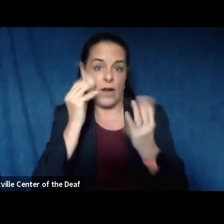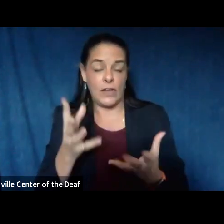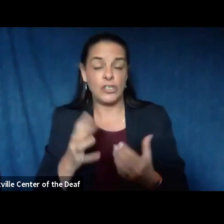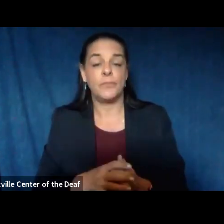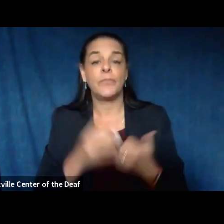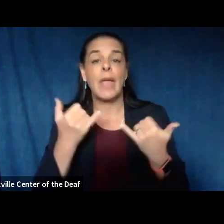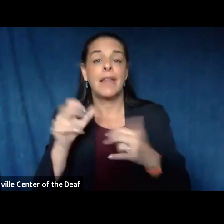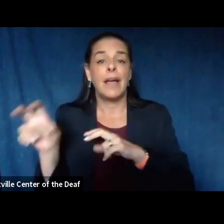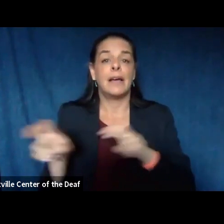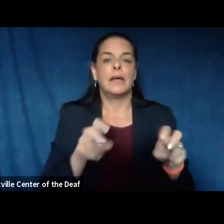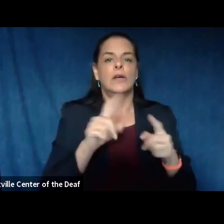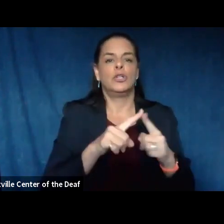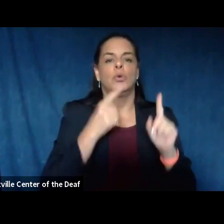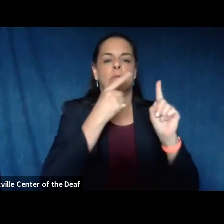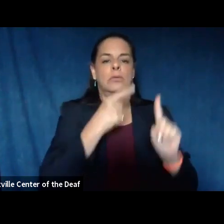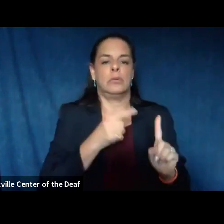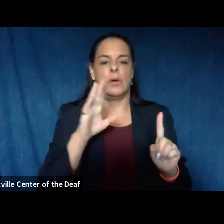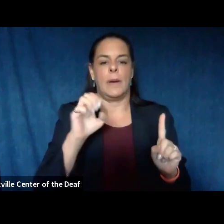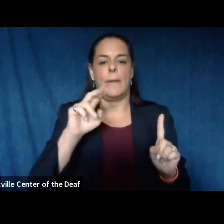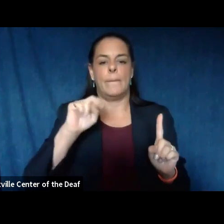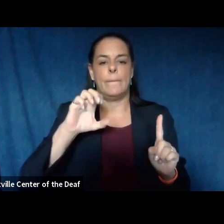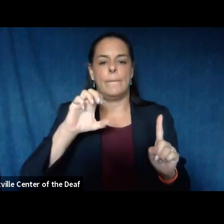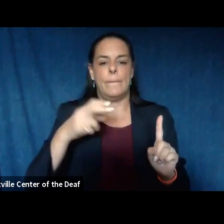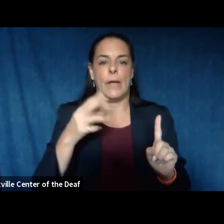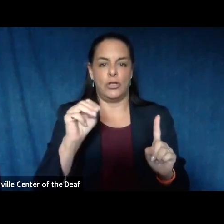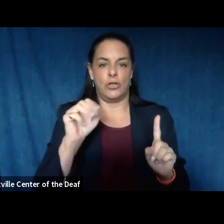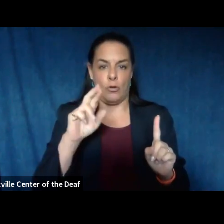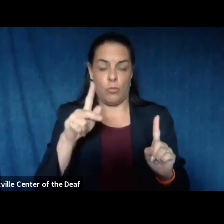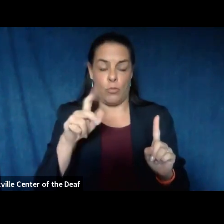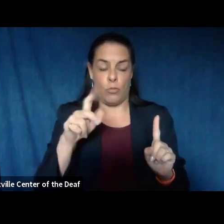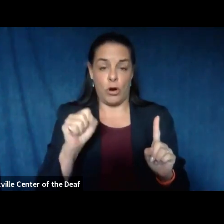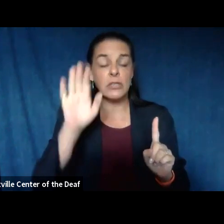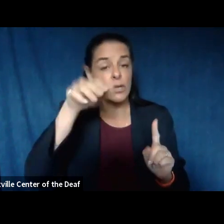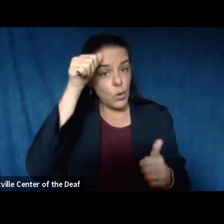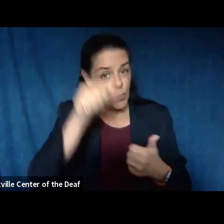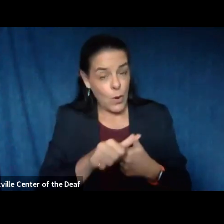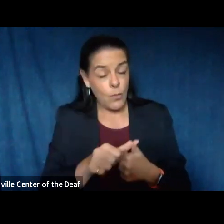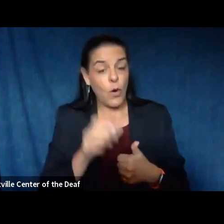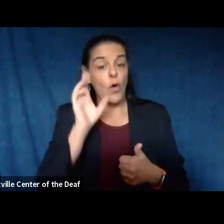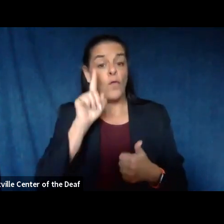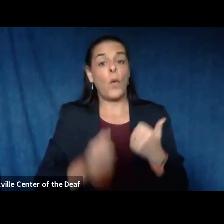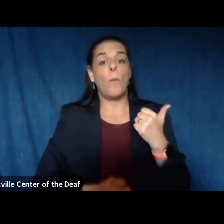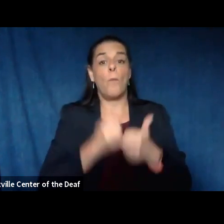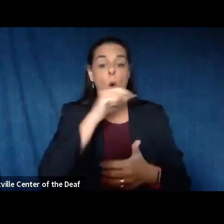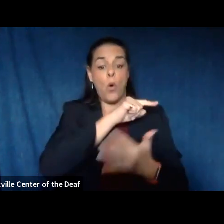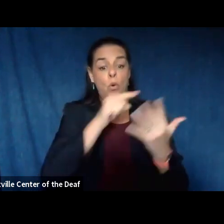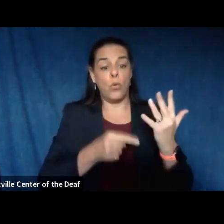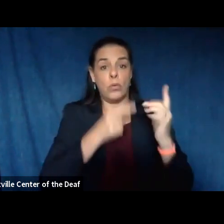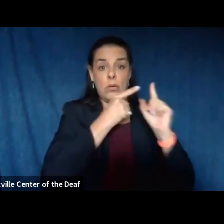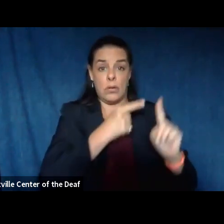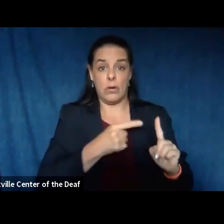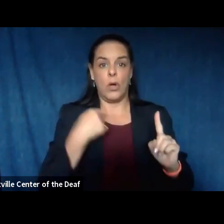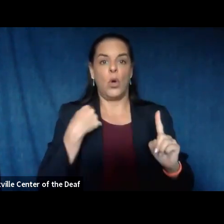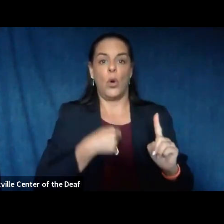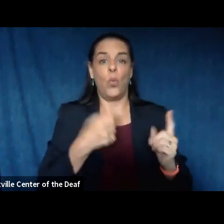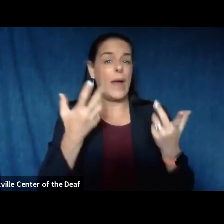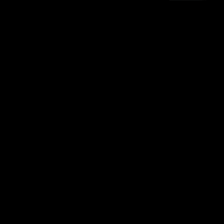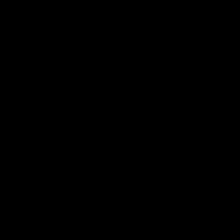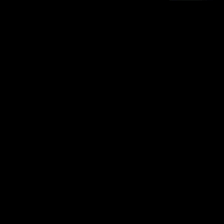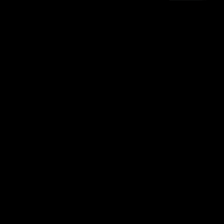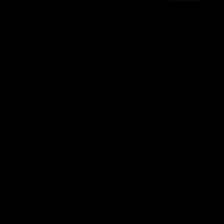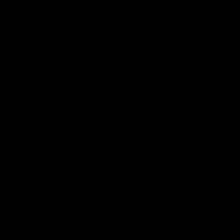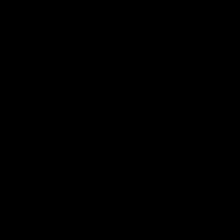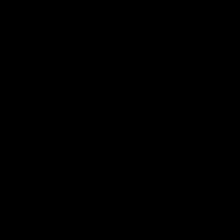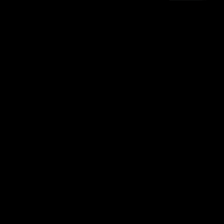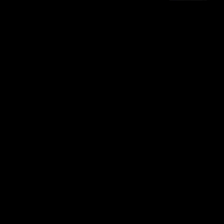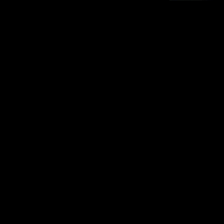benchmarks. As a reminder, for the majority of our benchmarks, what we want to see is no to 3 day statistically